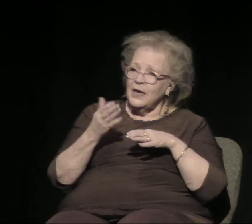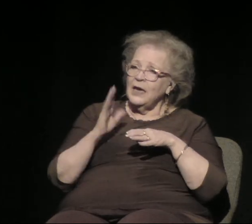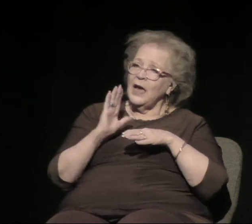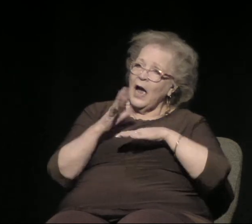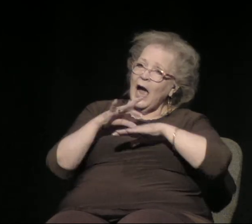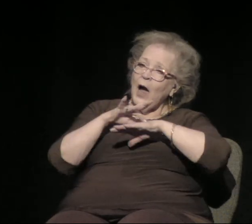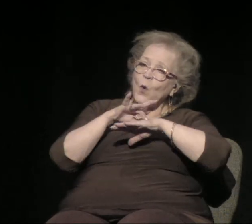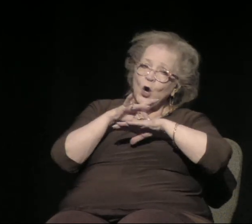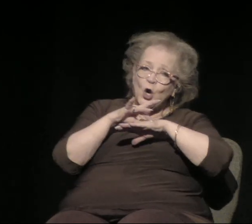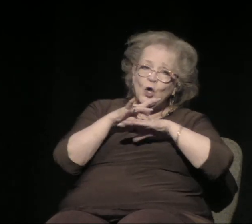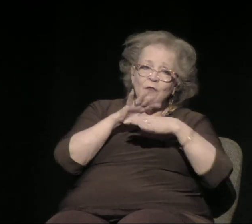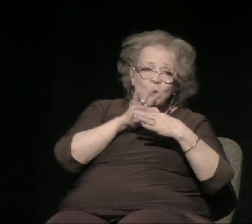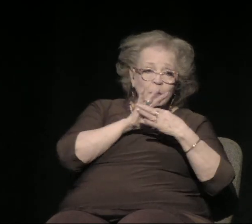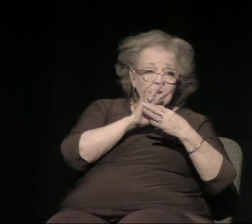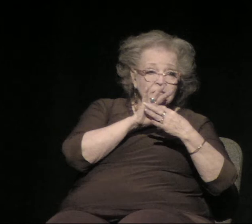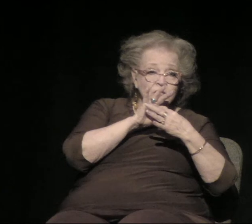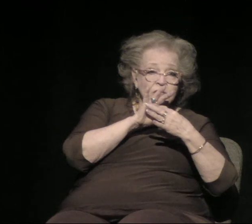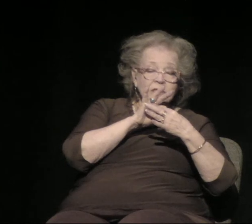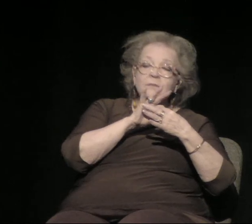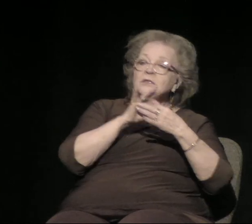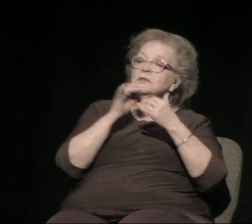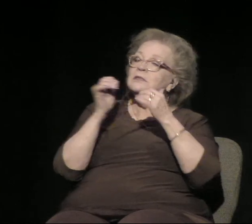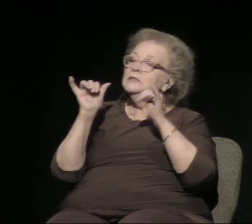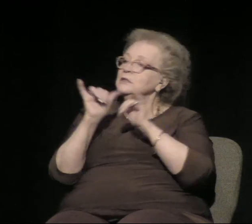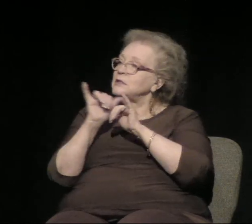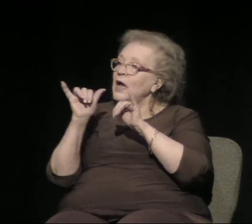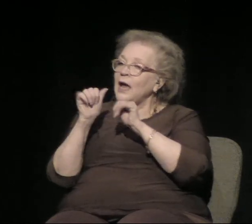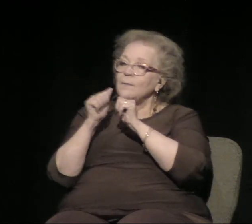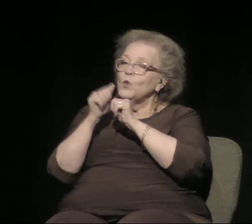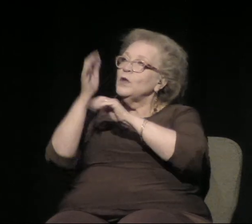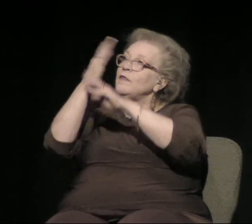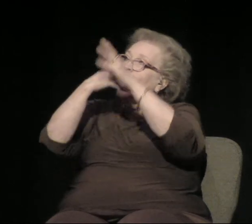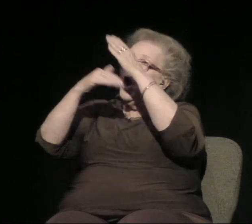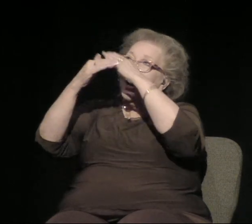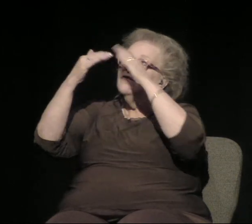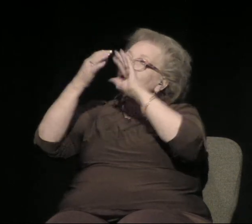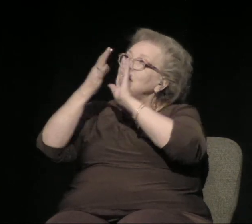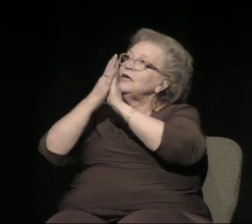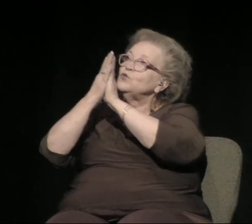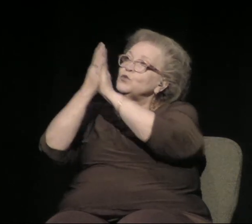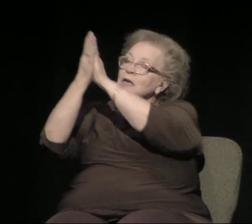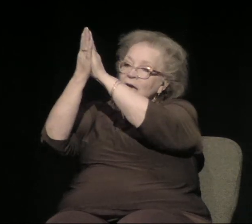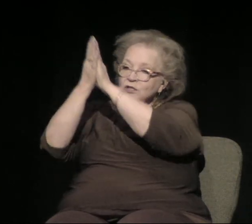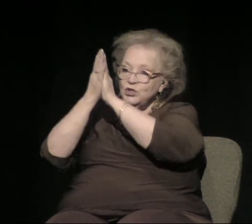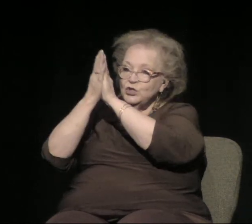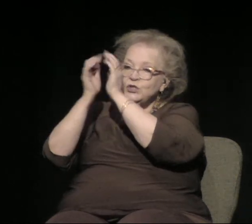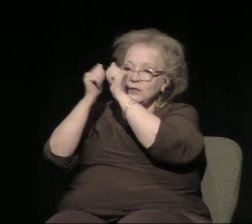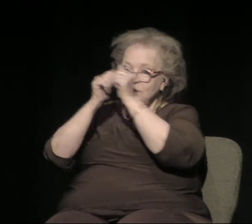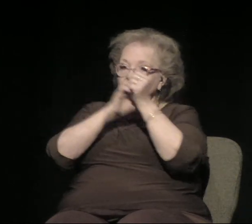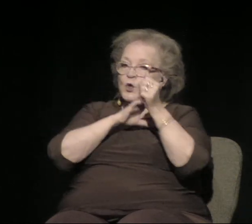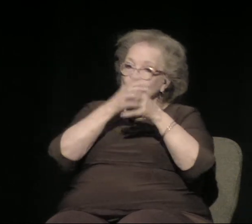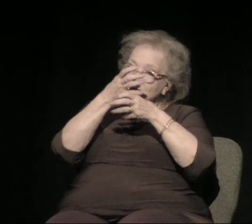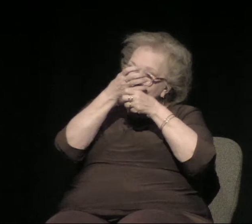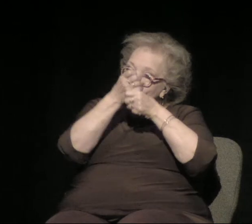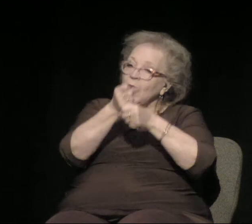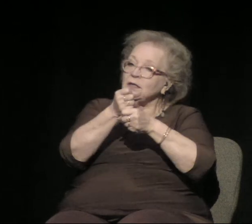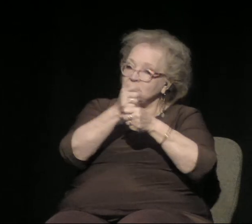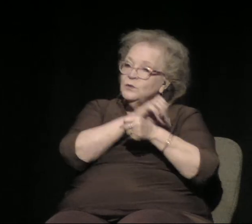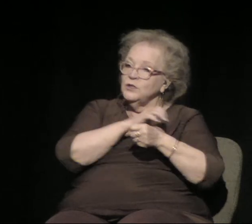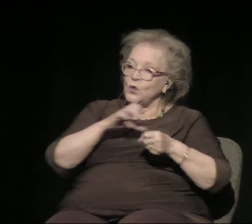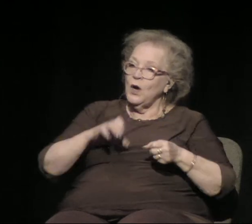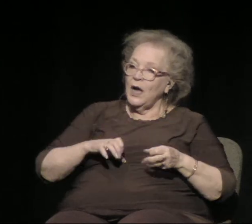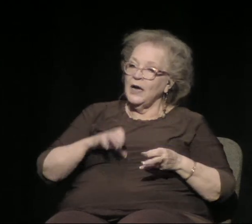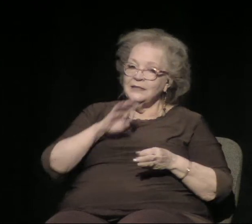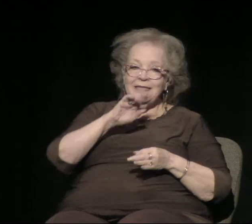earthly relationships, we need to do in our heavenly relationship. We trust in the position that we have in Christ. Heath talked about that and